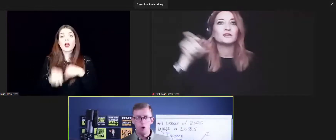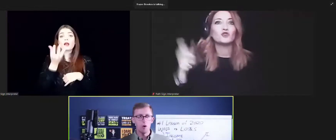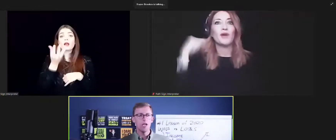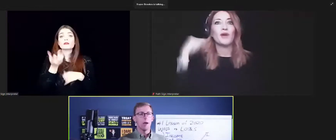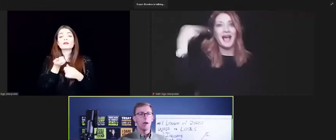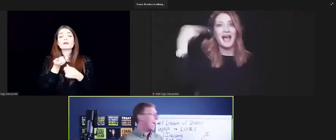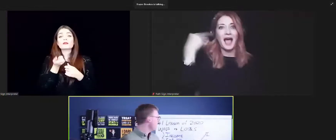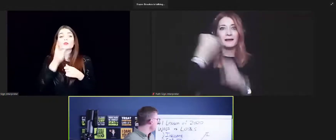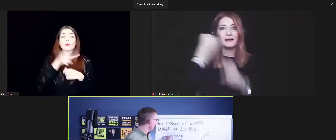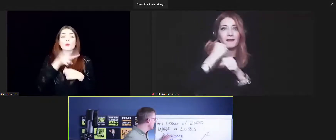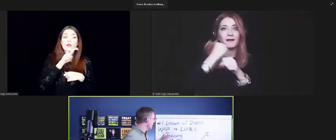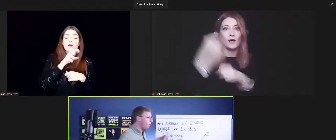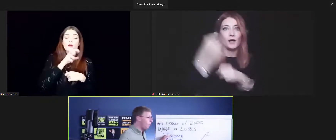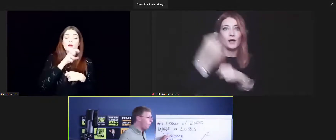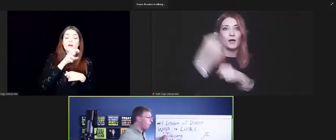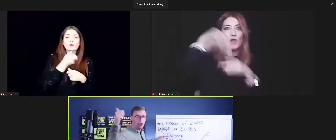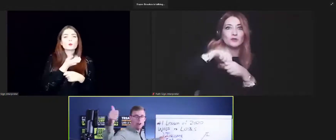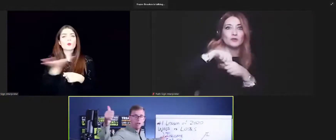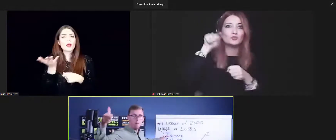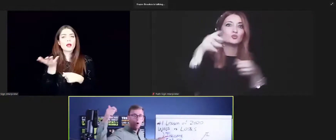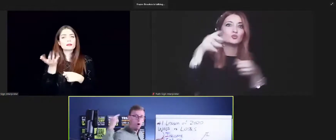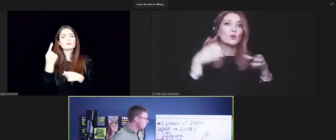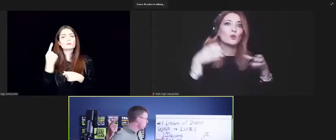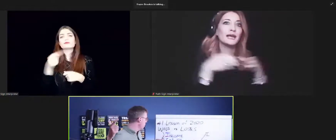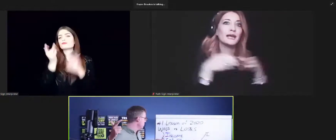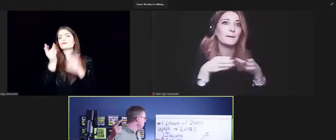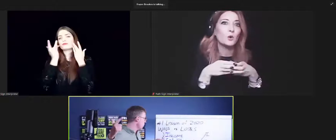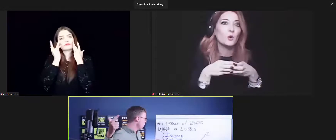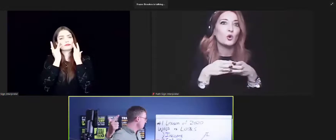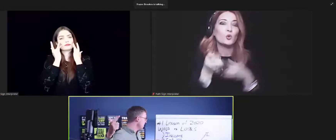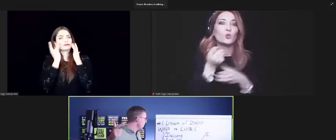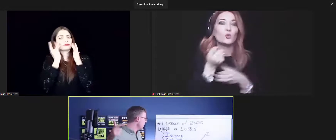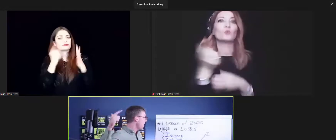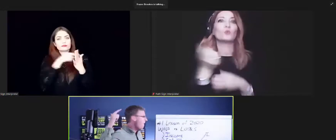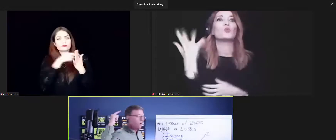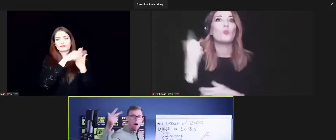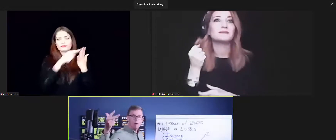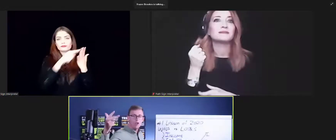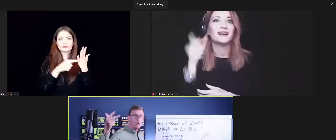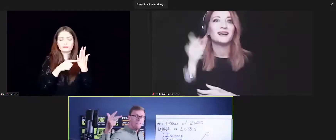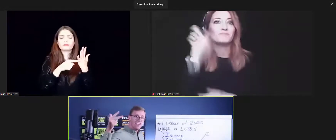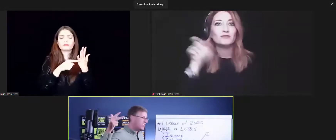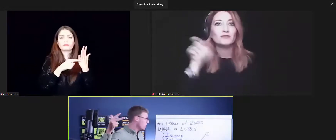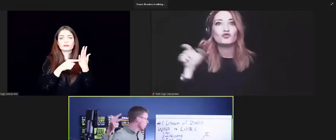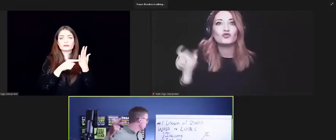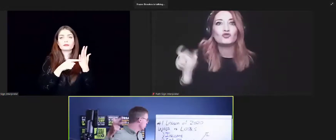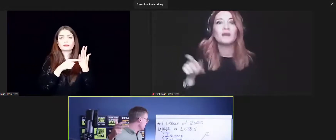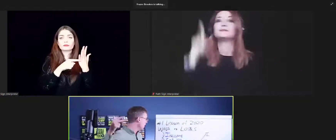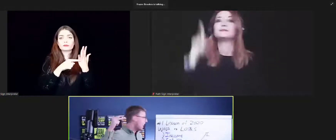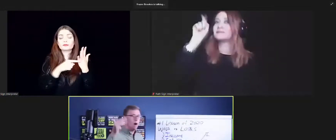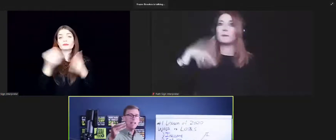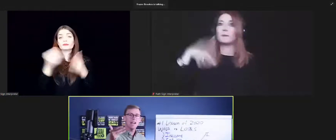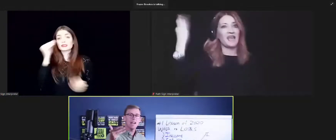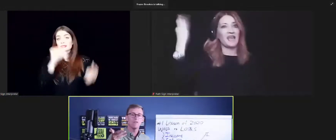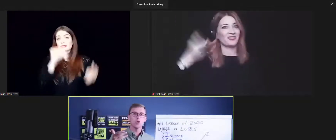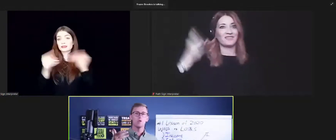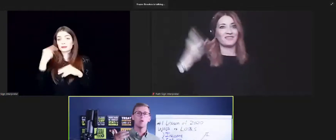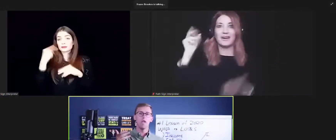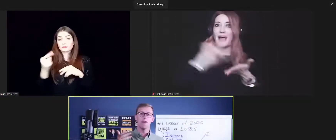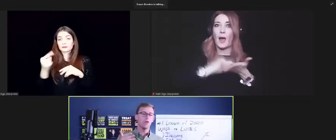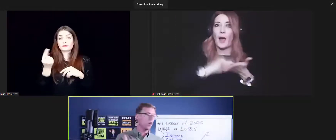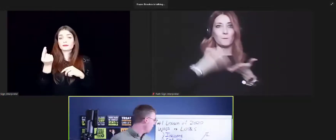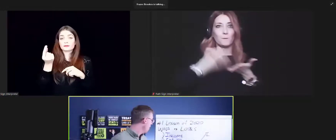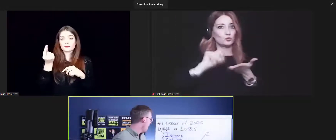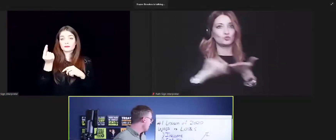straightforward. Get this data. What was your income? What's your total social media following? How much did you invest in yourself? How many active customers